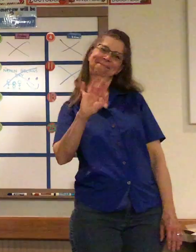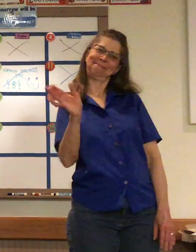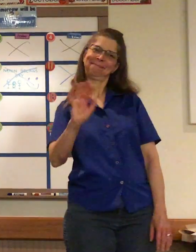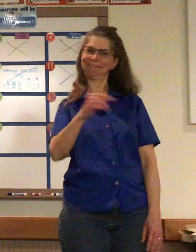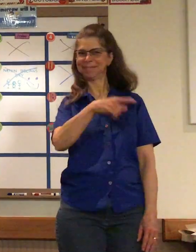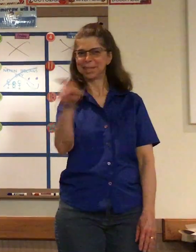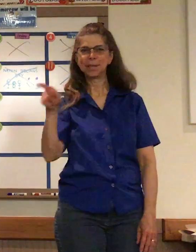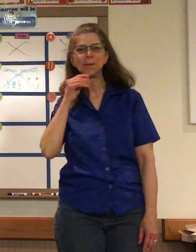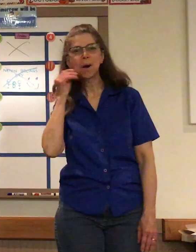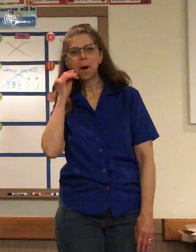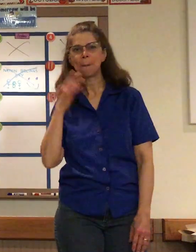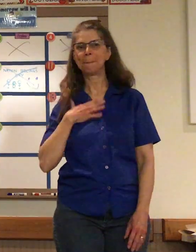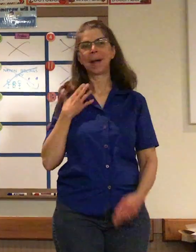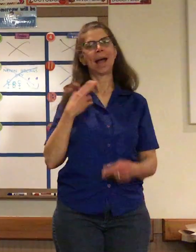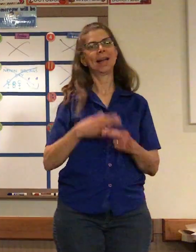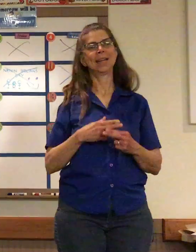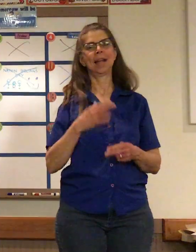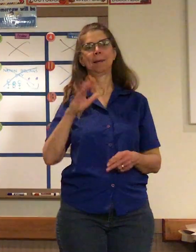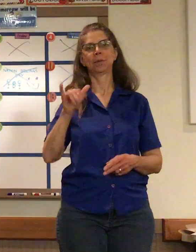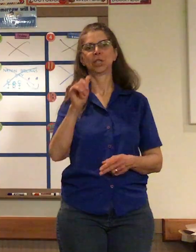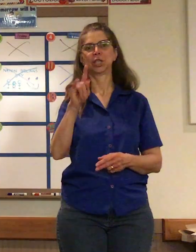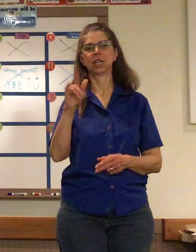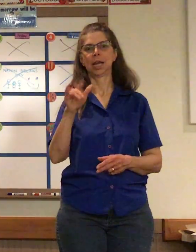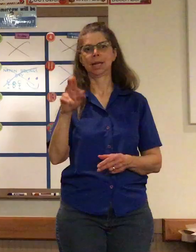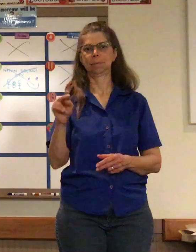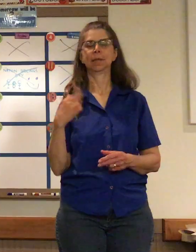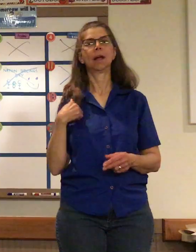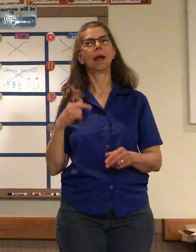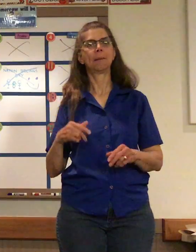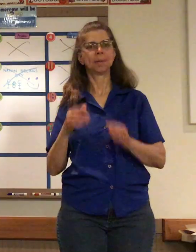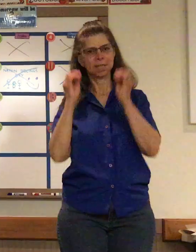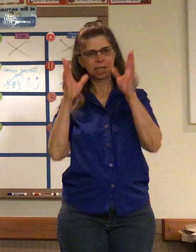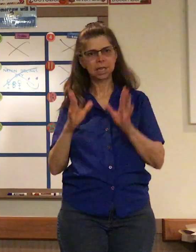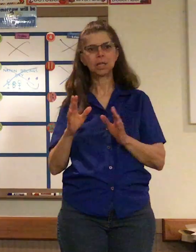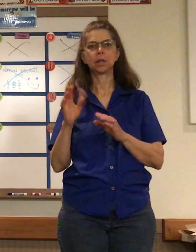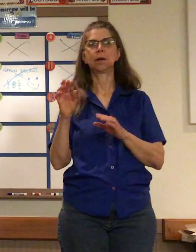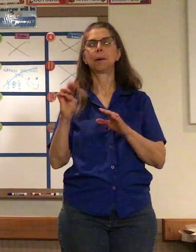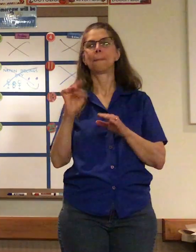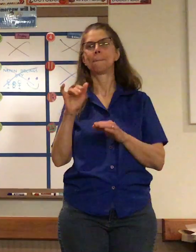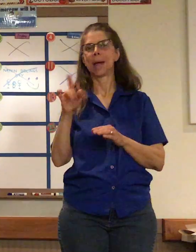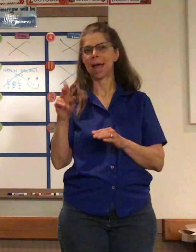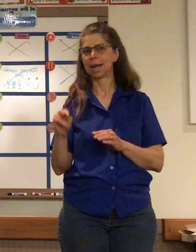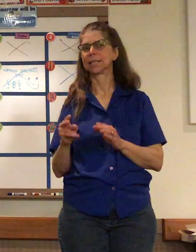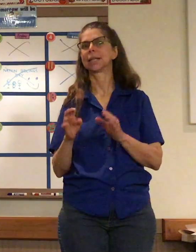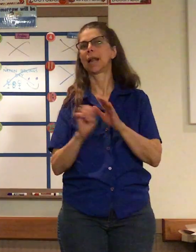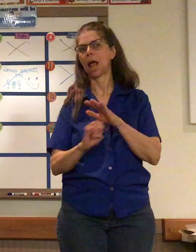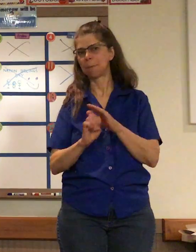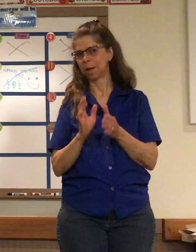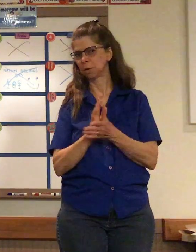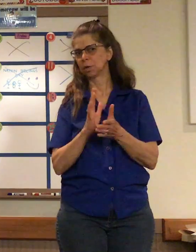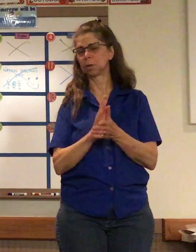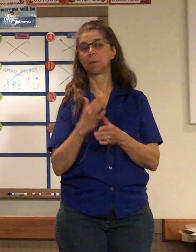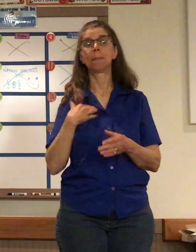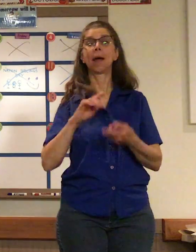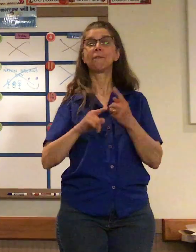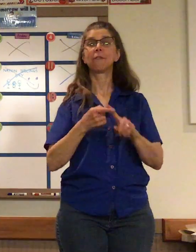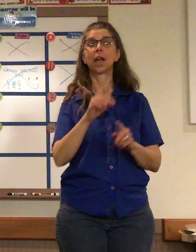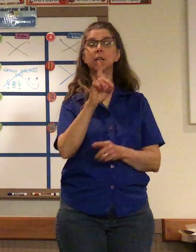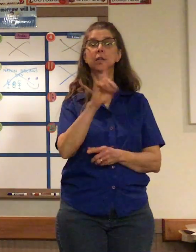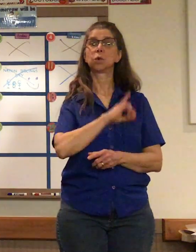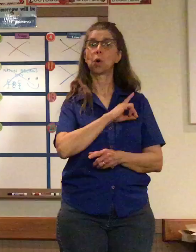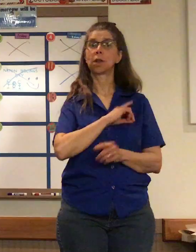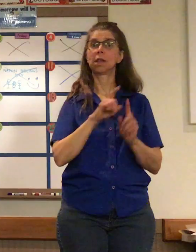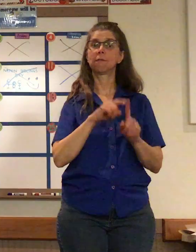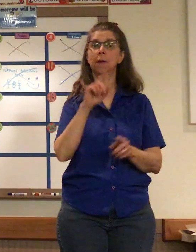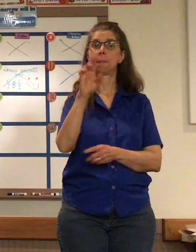guys at home. My name is Jasmine. I am the life skills teacher at Madison Elementary. This is my friend Dorothy from Blossom,